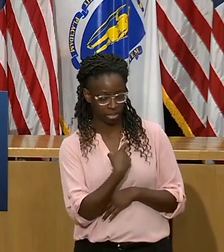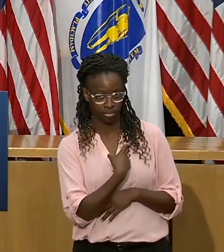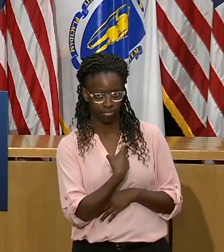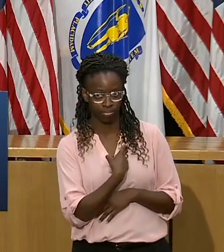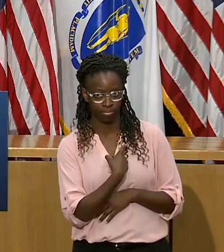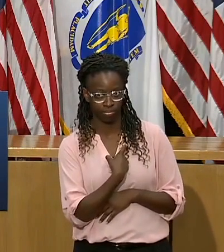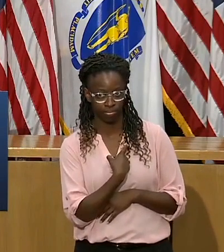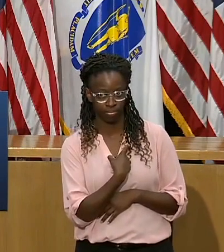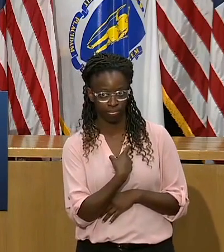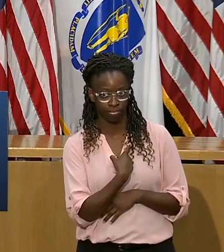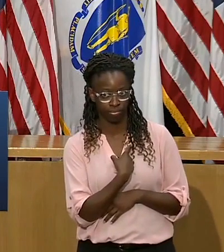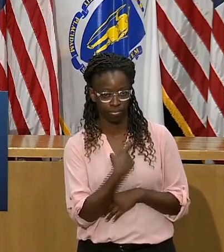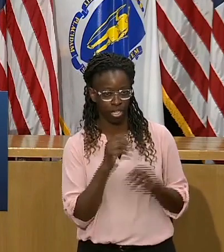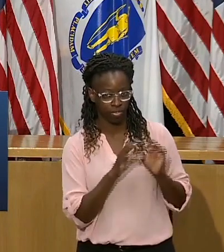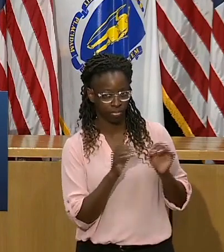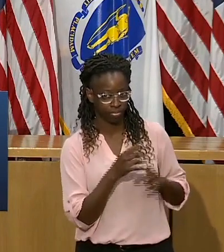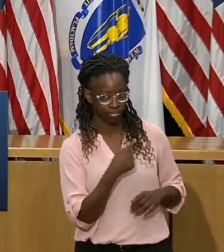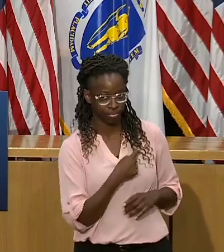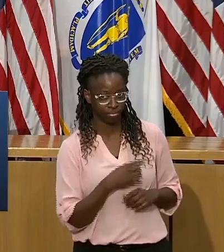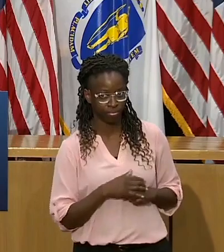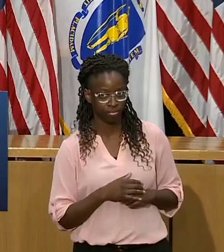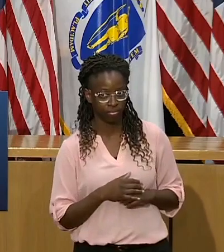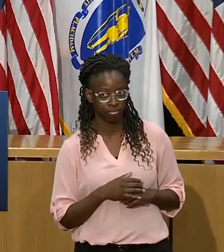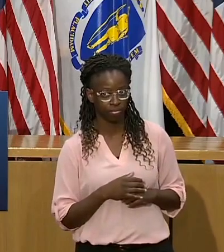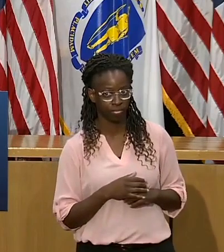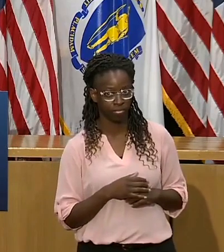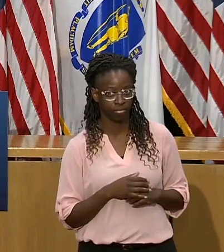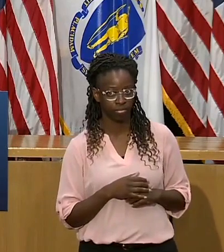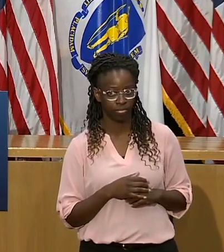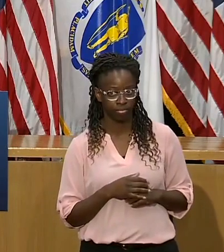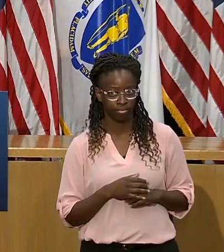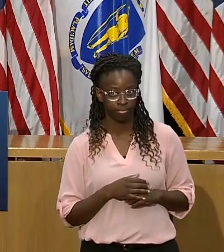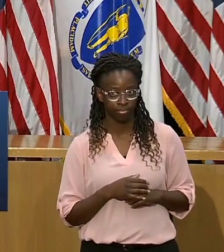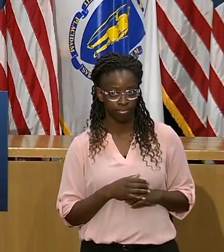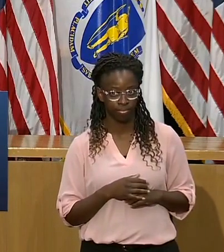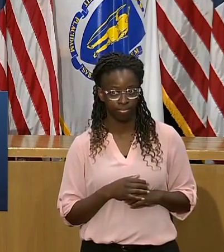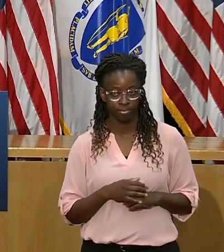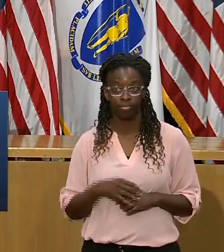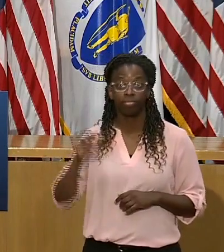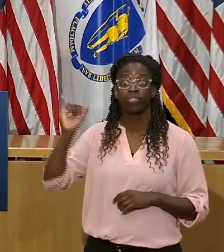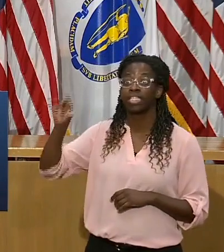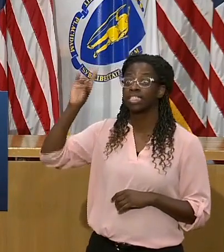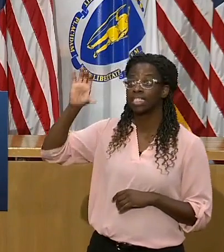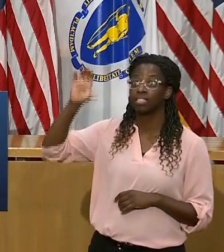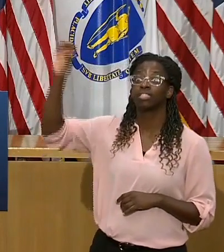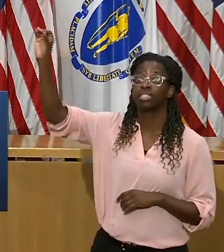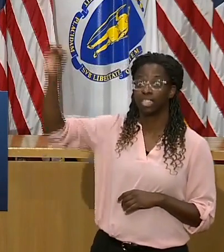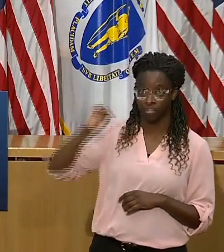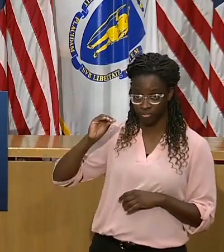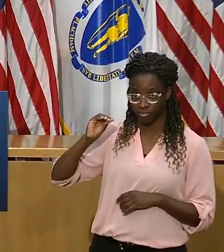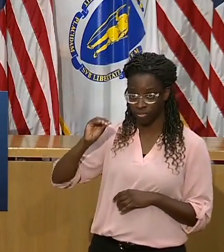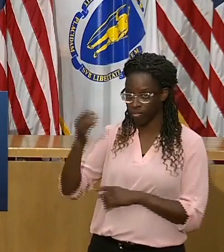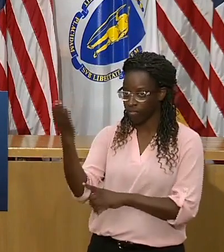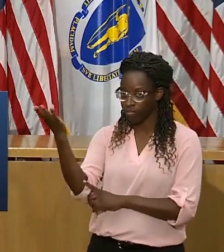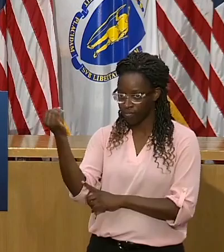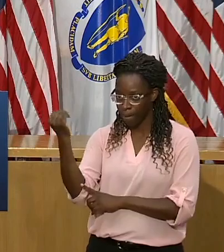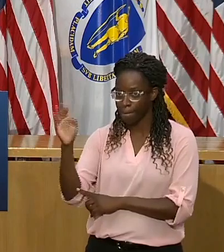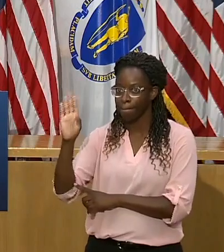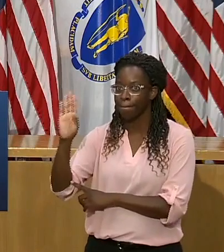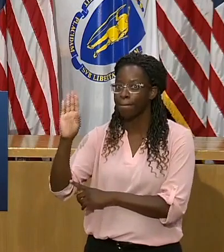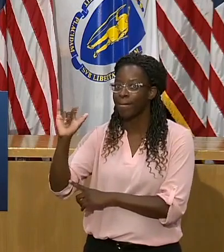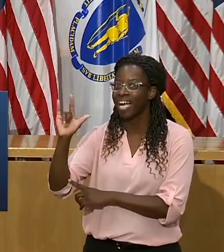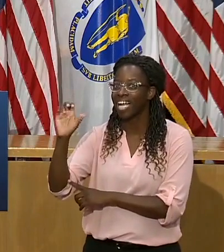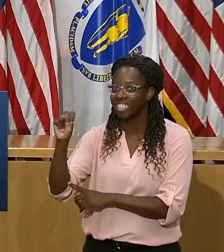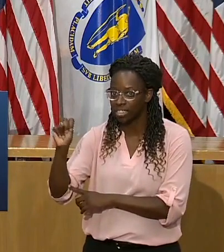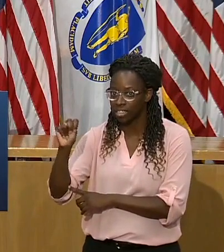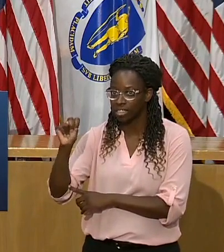Yeah, 14.3 billion. I mean, the feds play on a very different level than we do. Governor, how much of vetting would the small business applicants